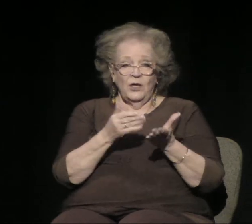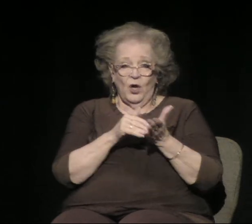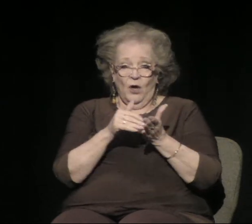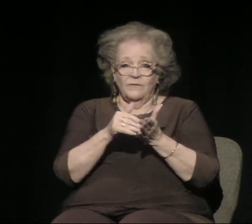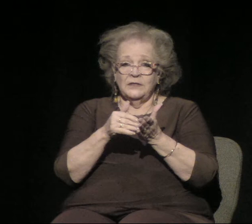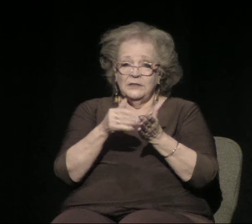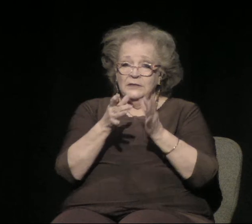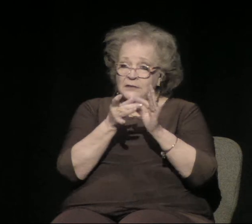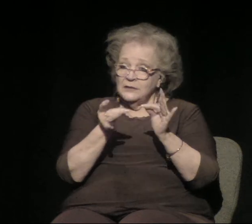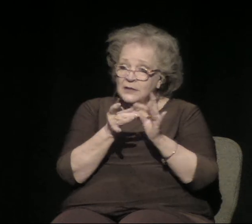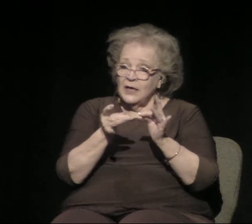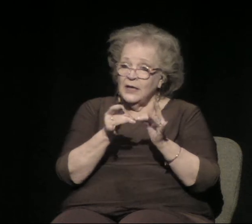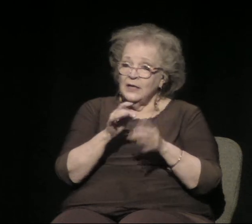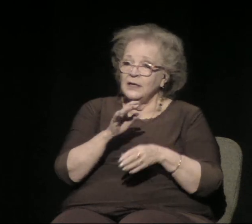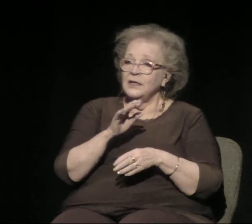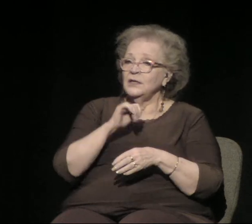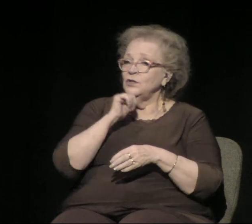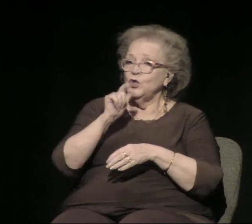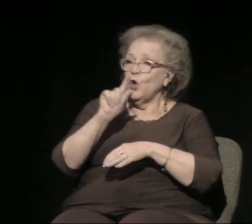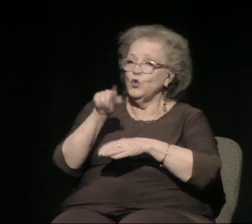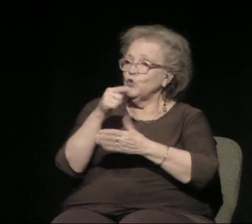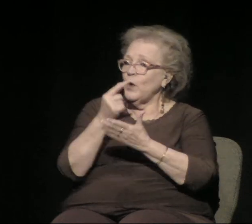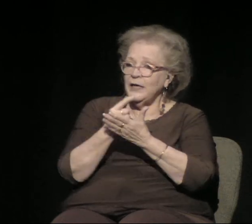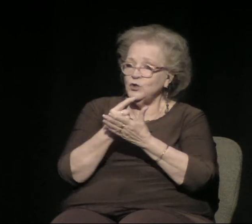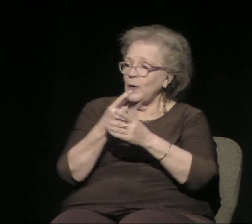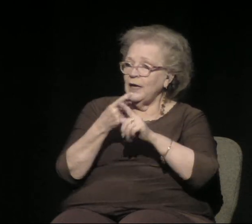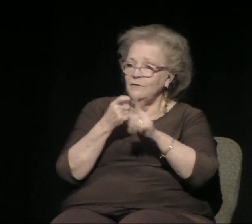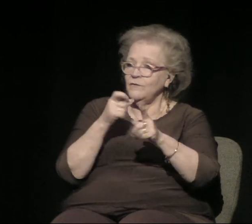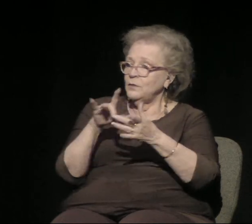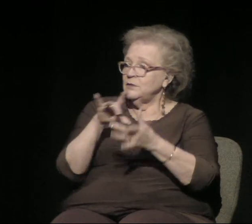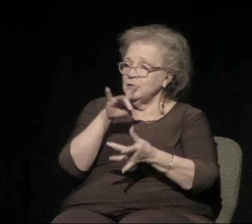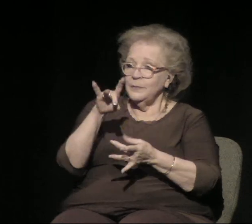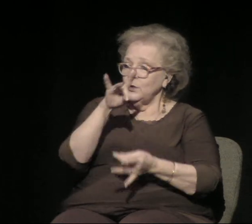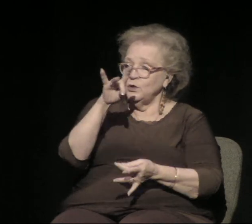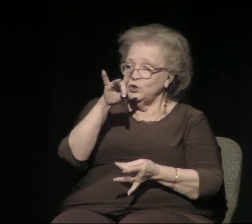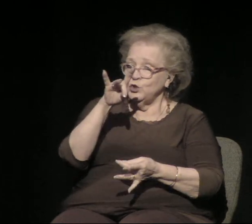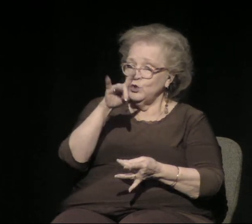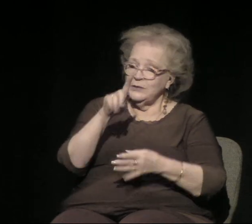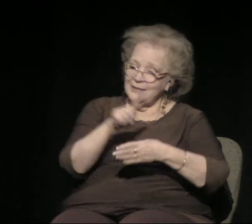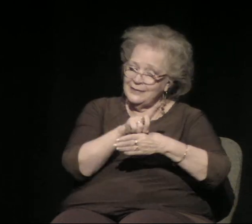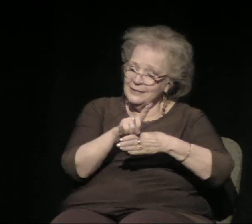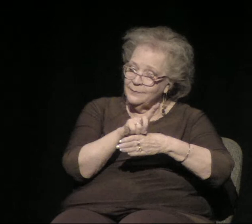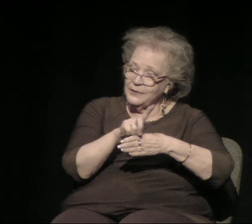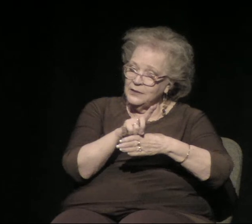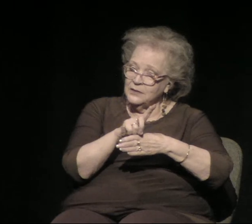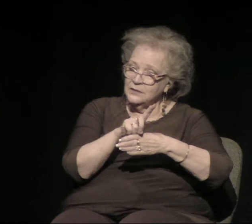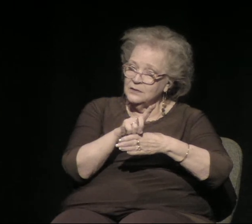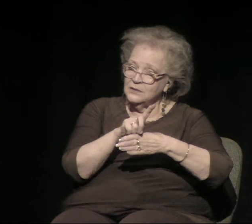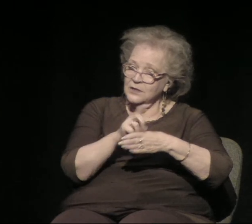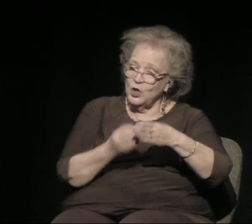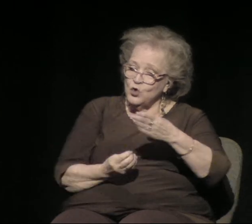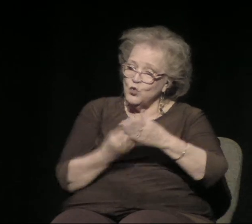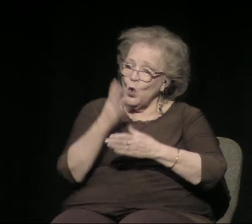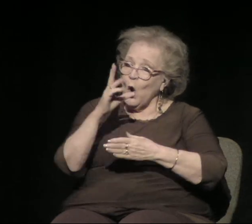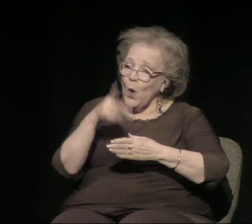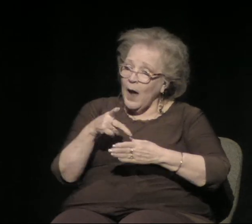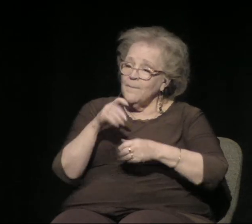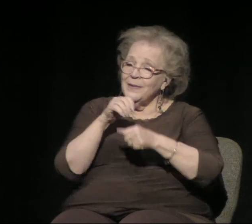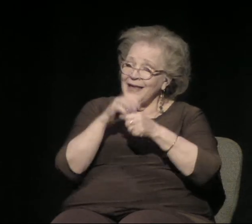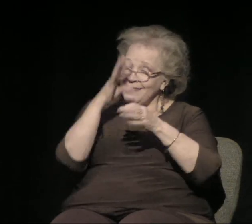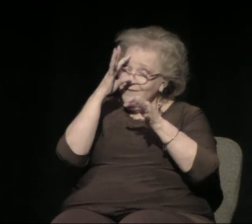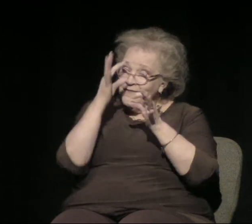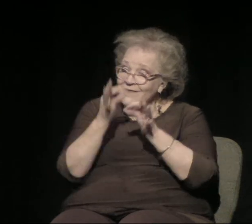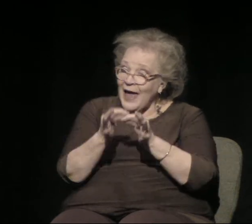often. You never graduate from the spiritual disciplines. You never grow up in the faith or in